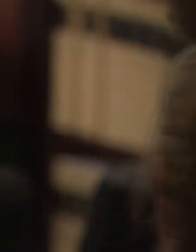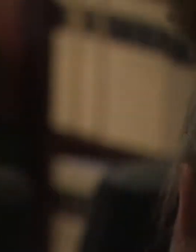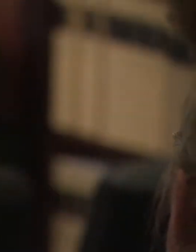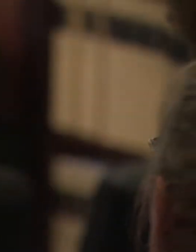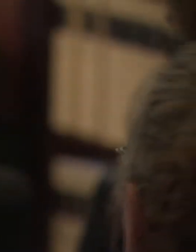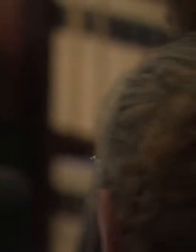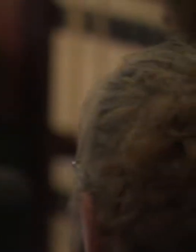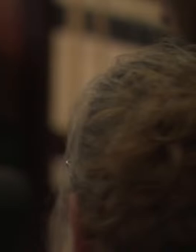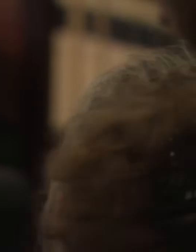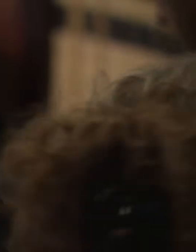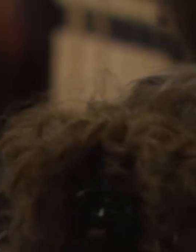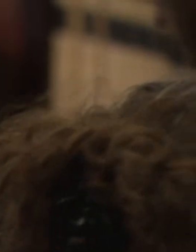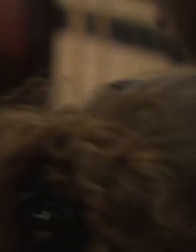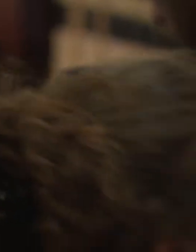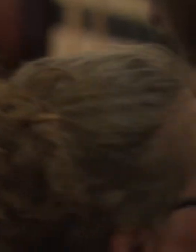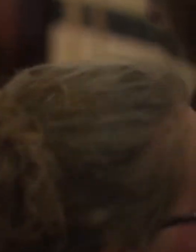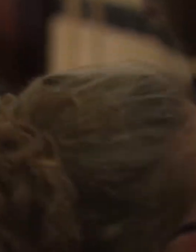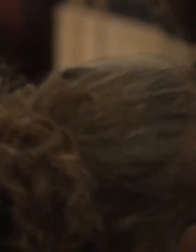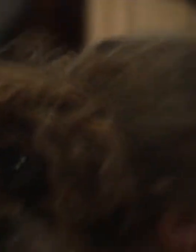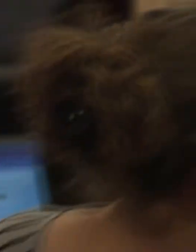This is a little outside.